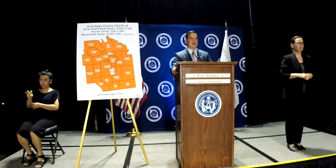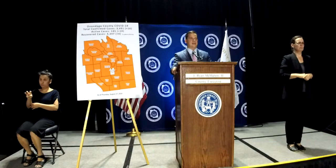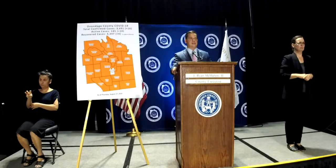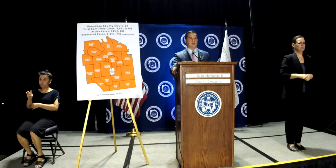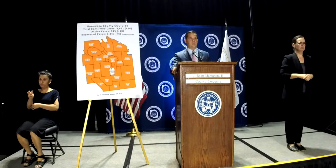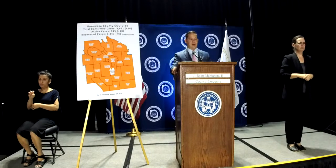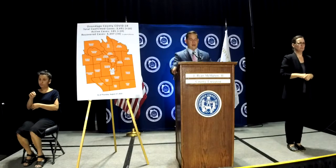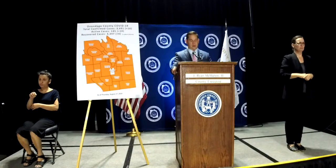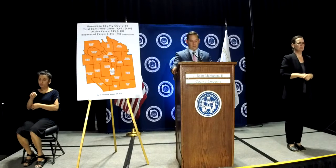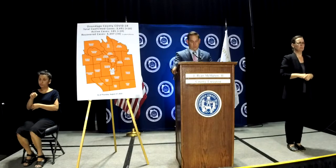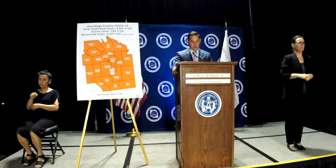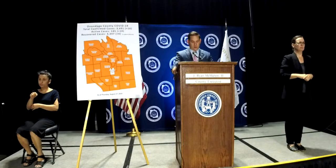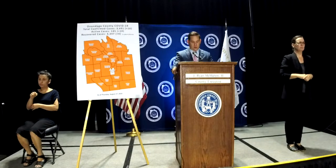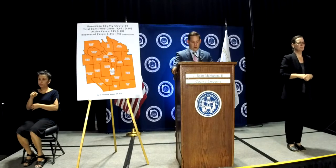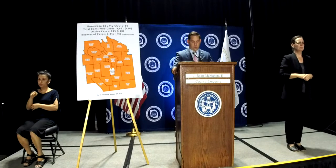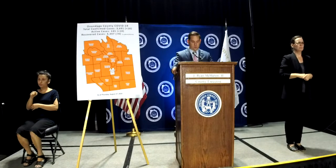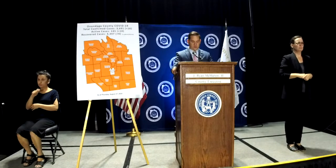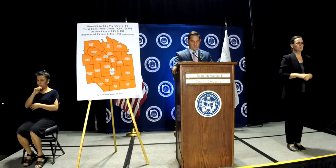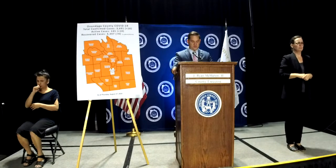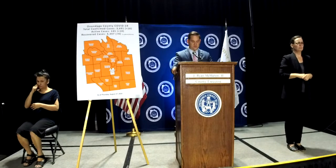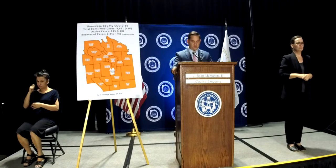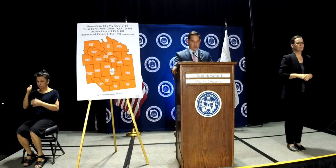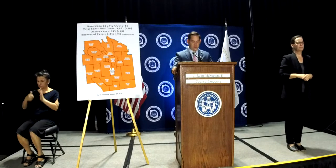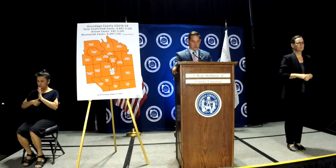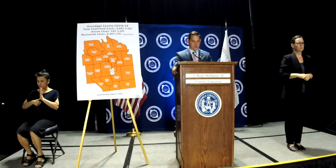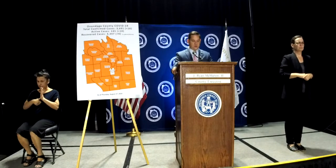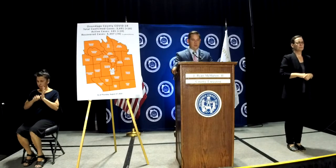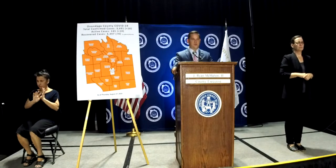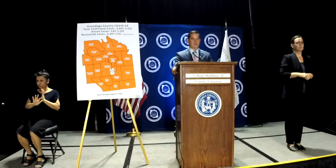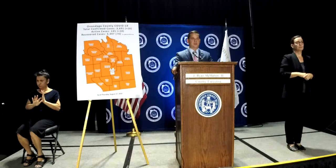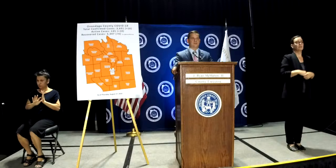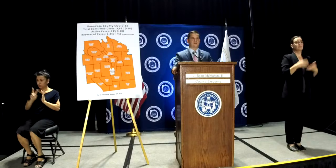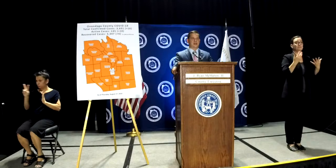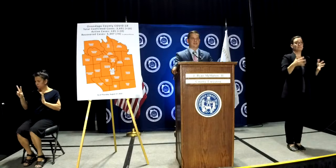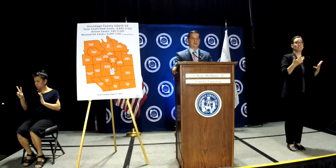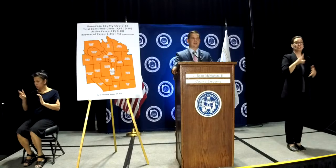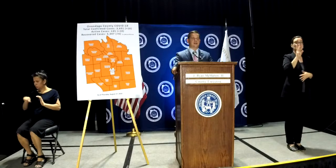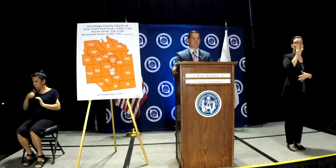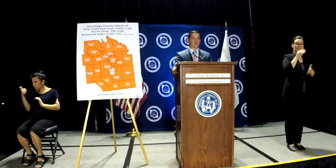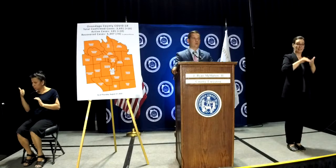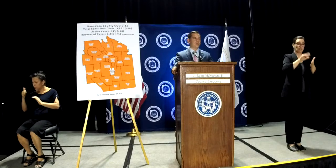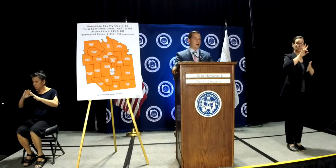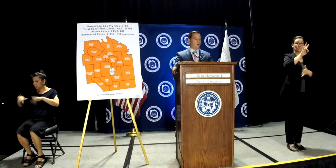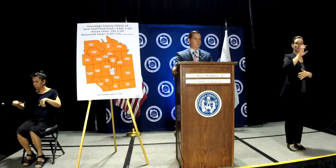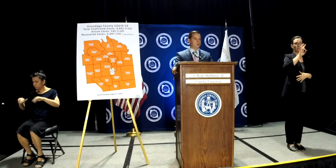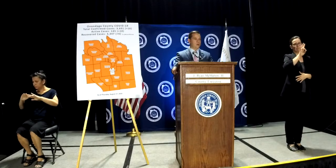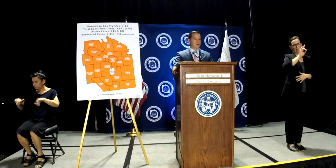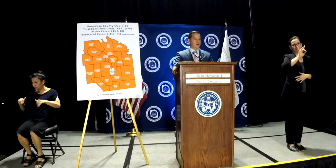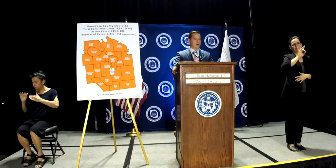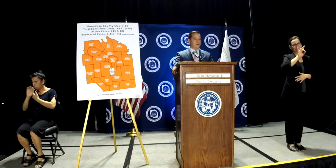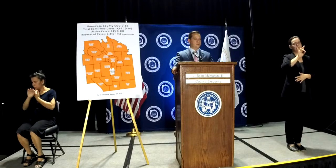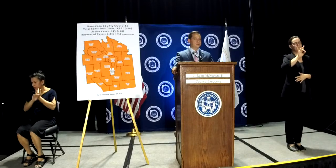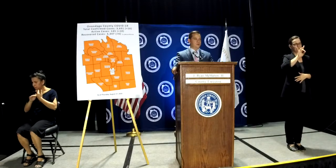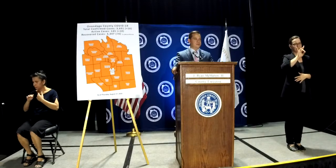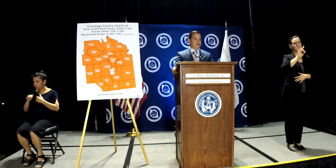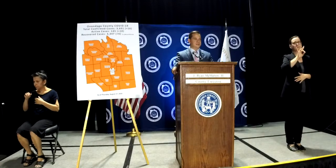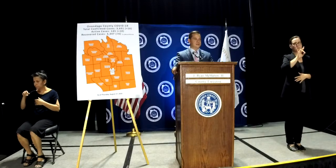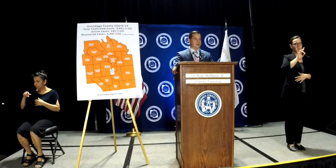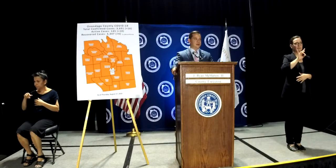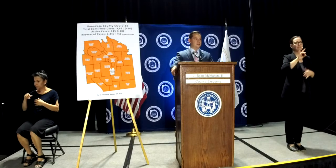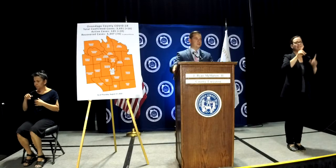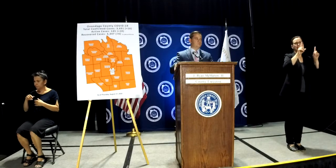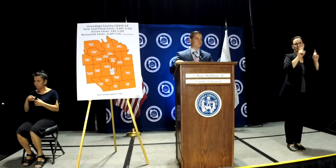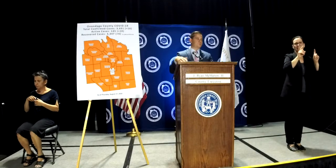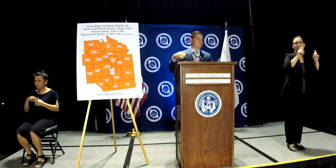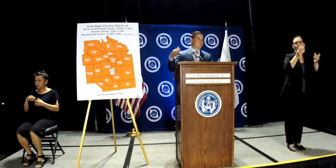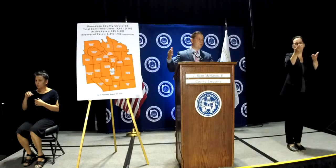diagnostic tests back. We'll be specific now because there's different types of testing getting approved now, and there's different testing